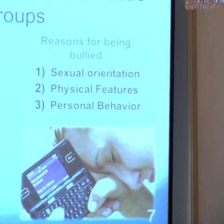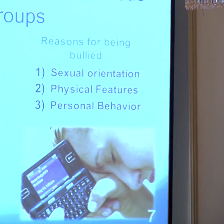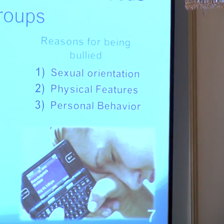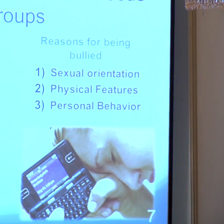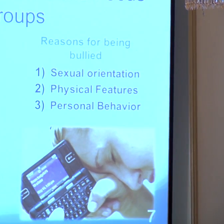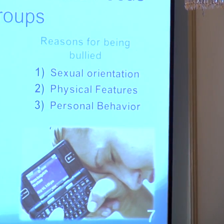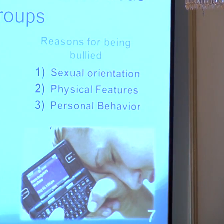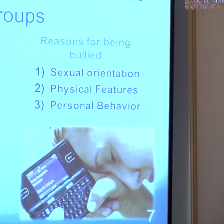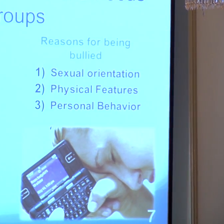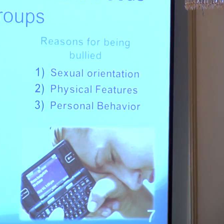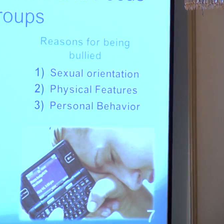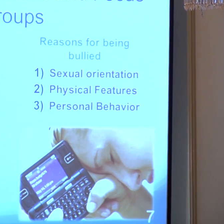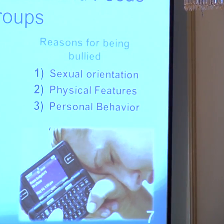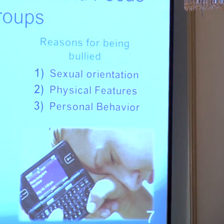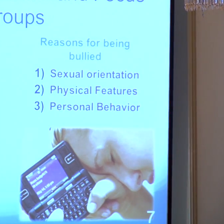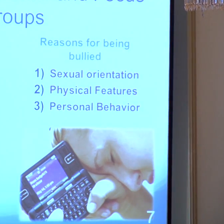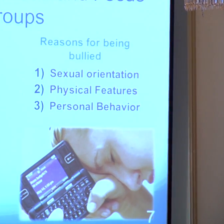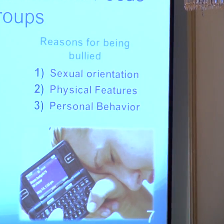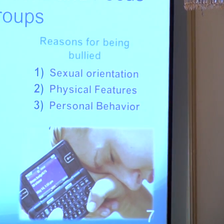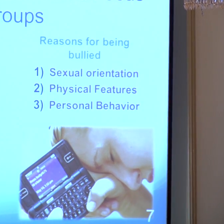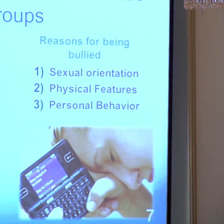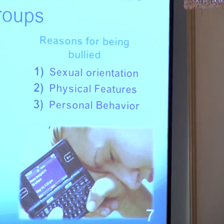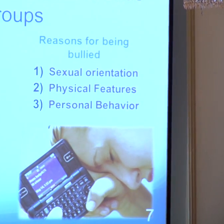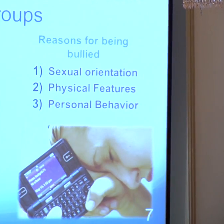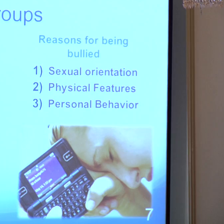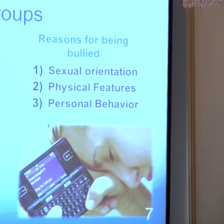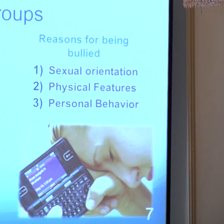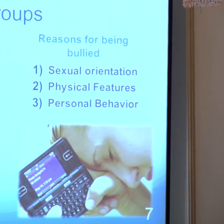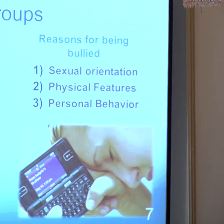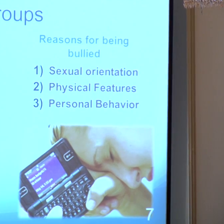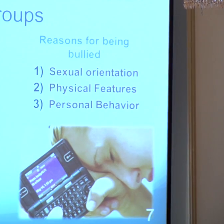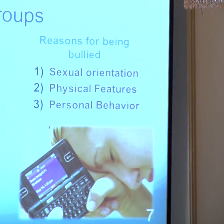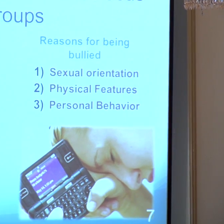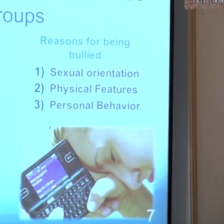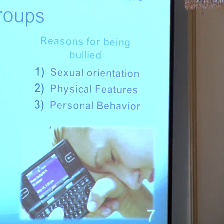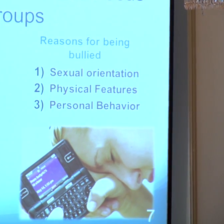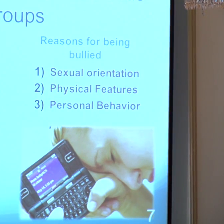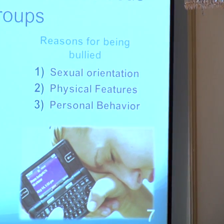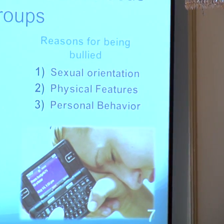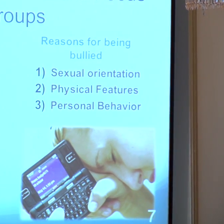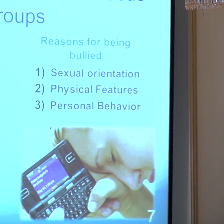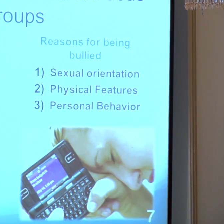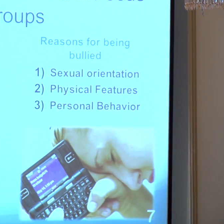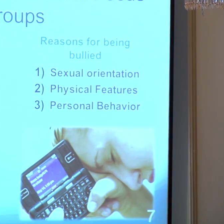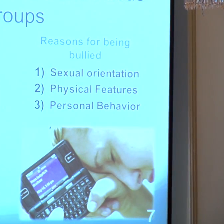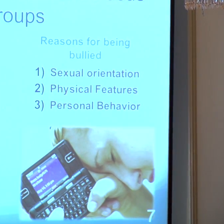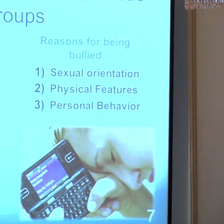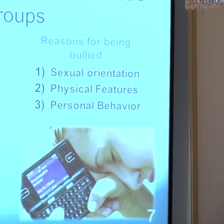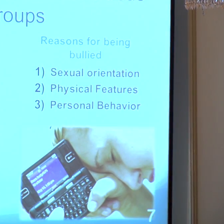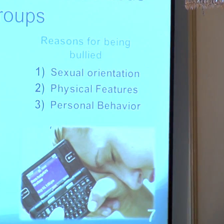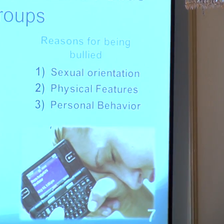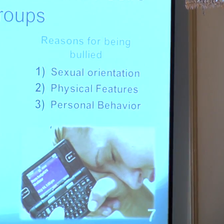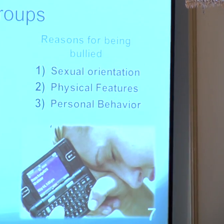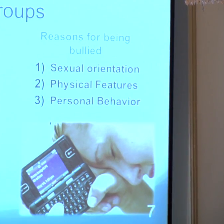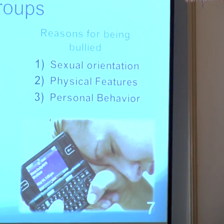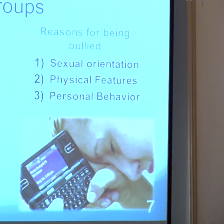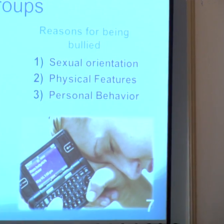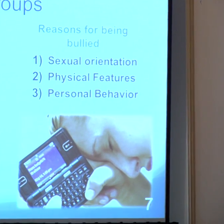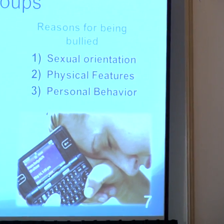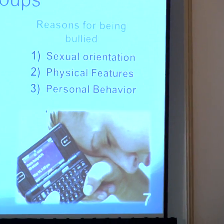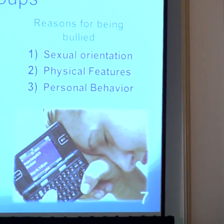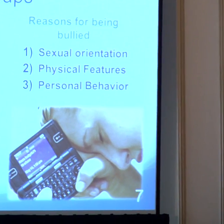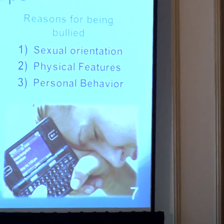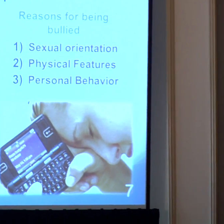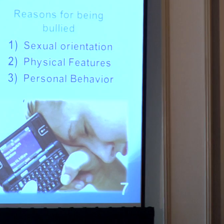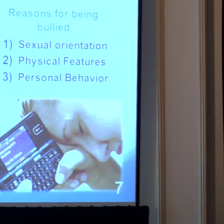high. And the other thing that most studies now seem to support, unfortunately, is that elementary schools are catching up quickly. that